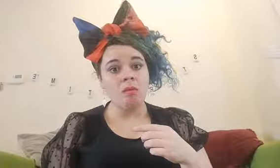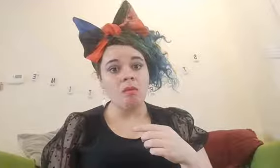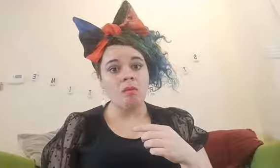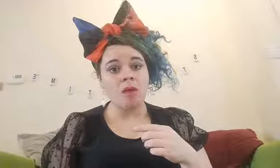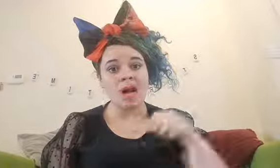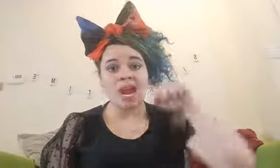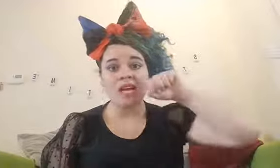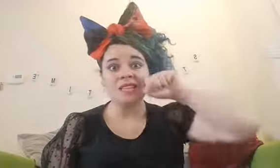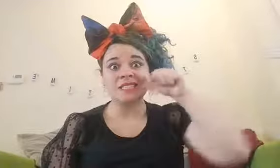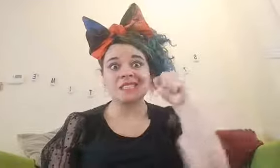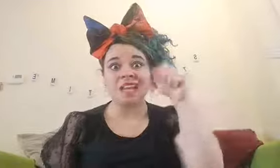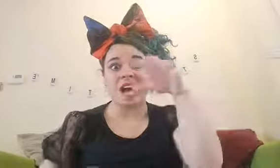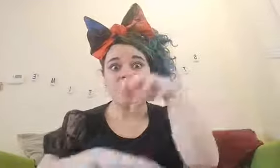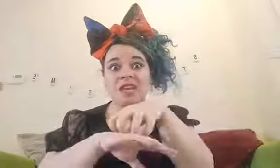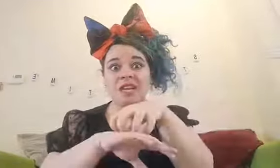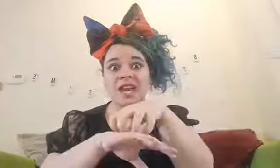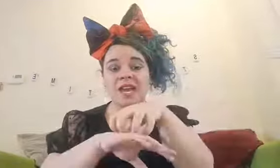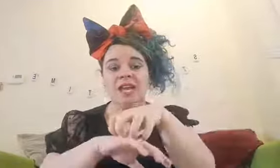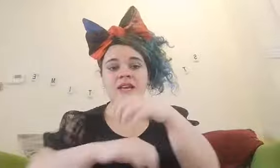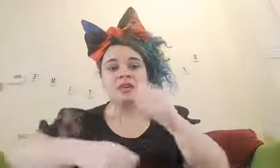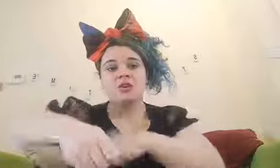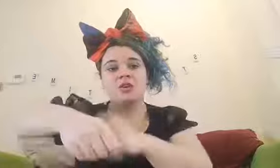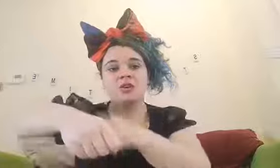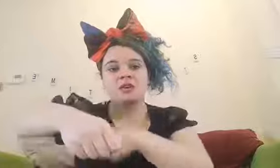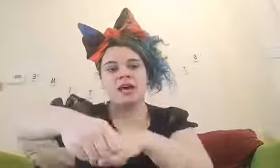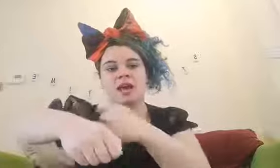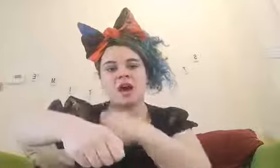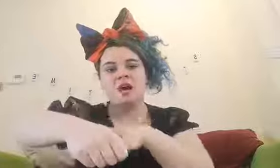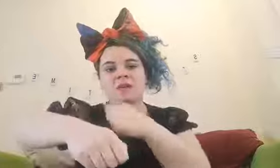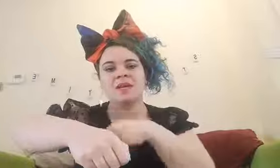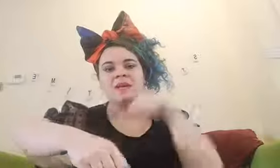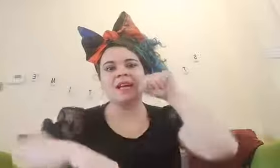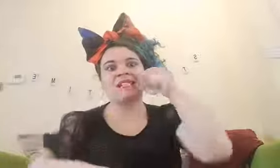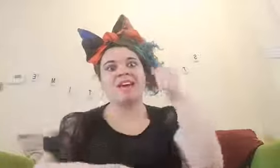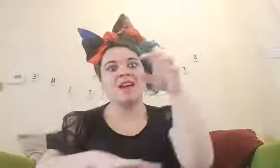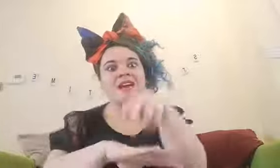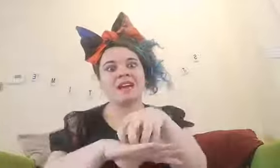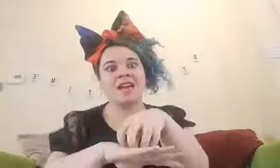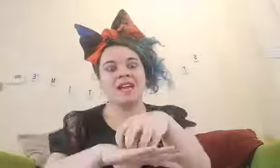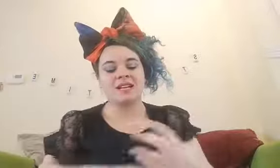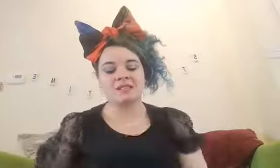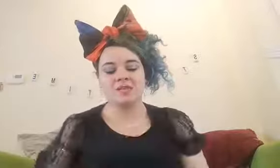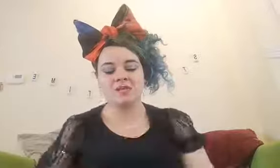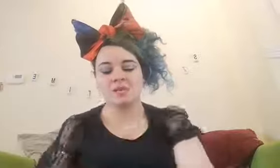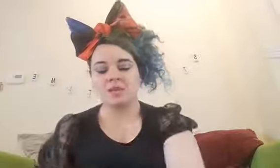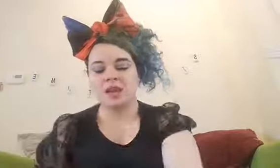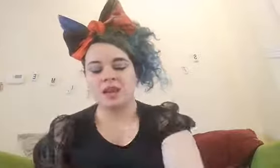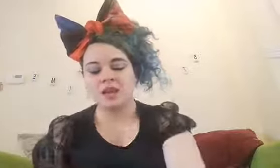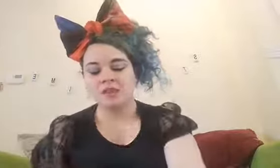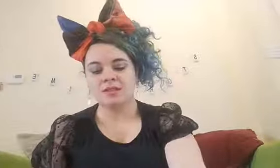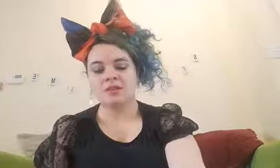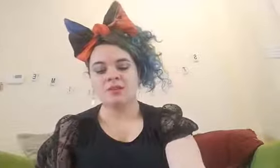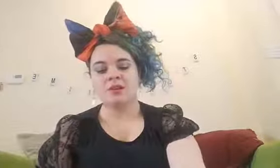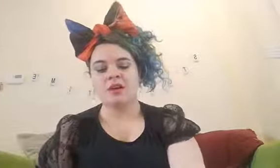Ooh, I like a carrot cake. He cooked that up. He made carrot cake, so we put that in. Do you know what?